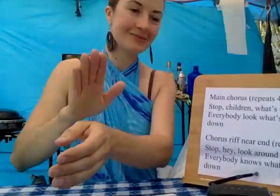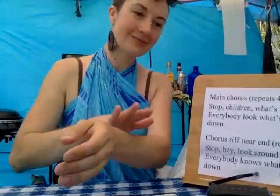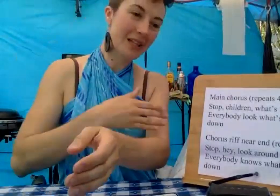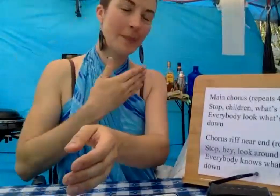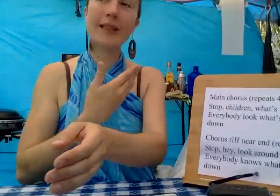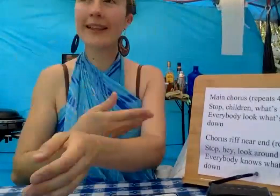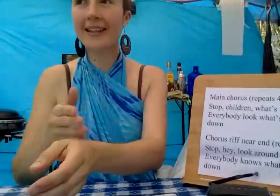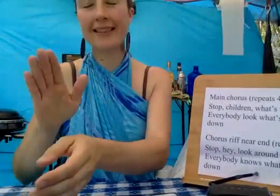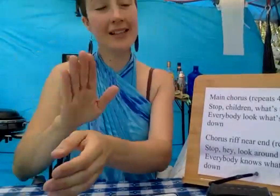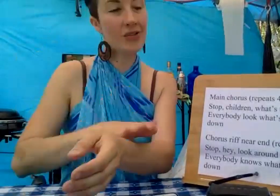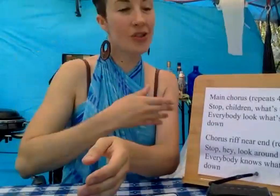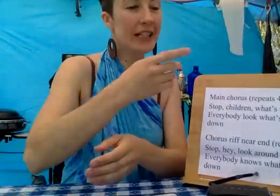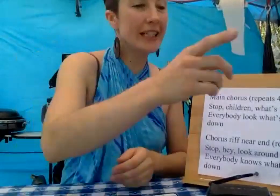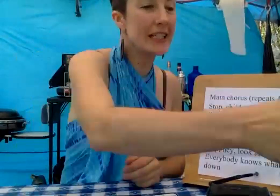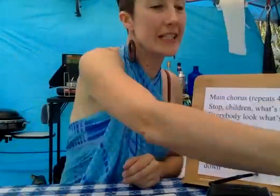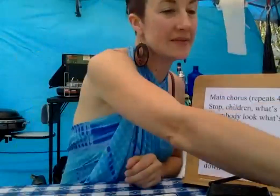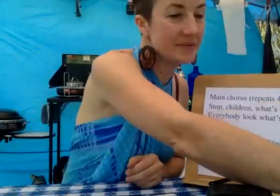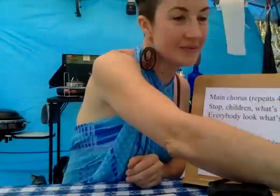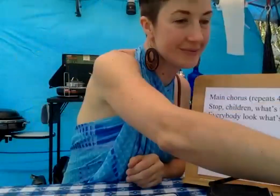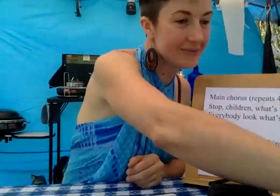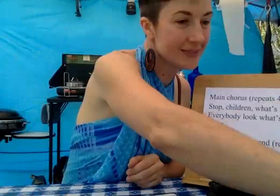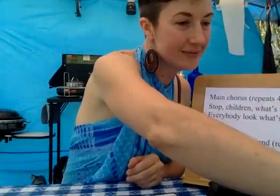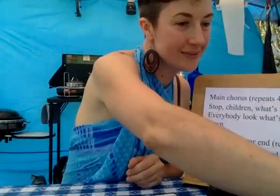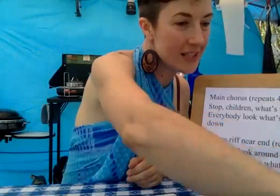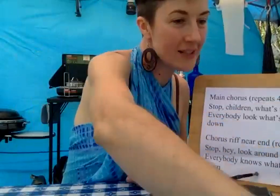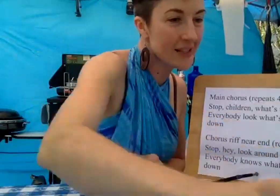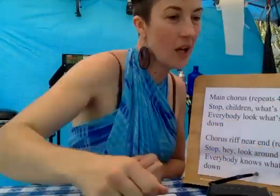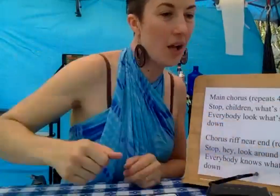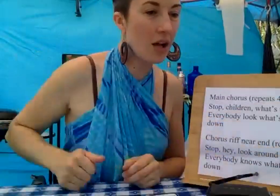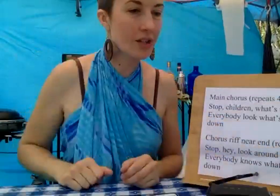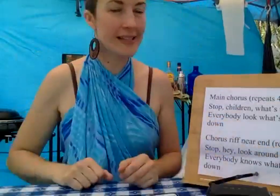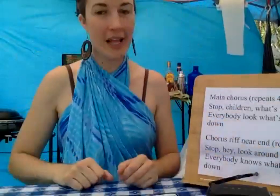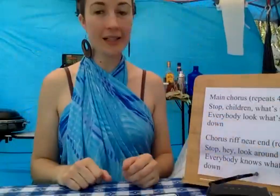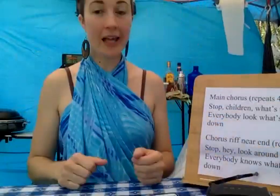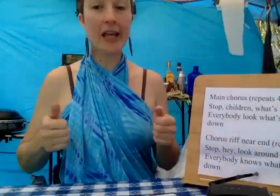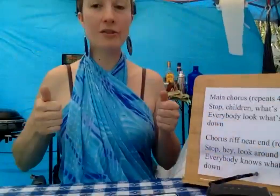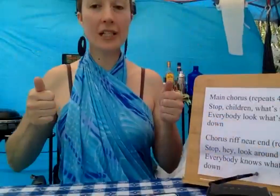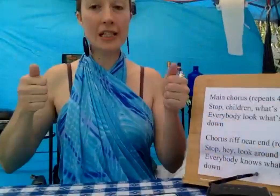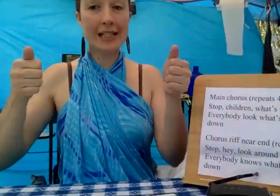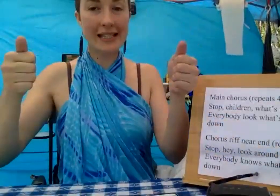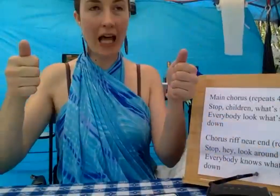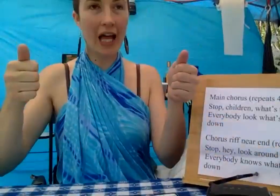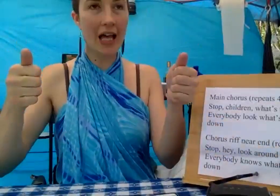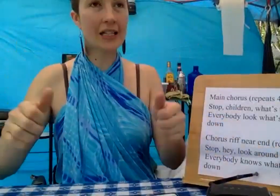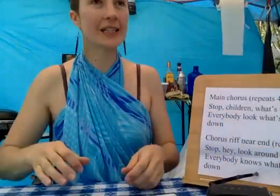1,000 people in the street, singing songs and carrying